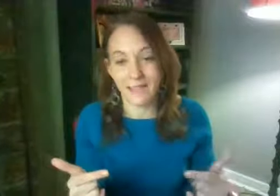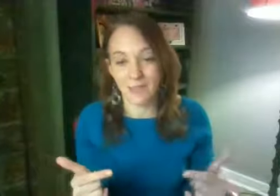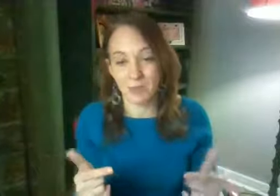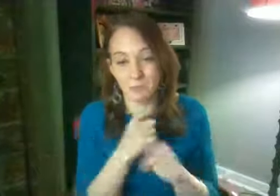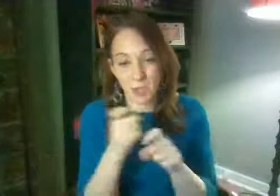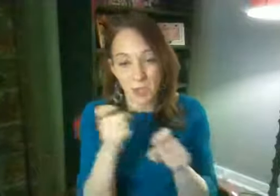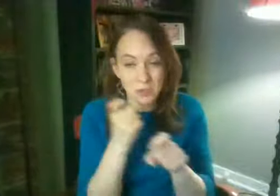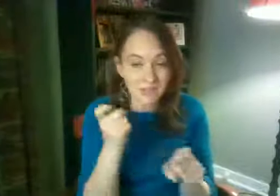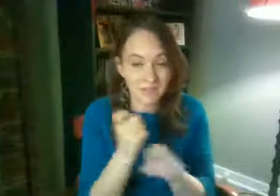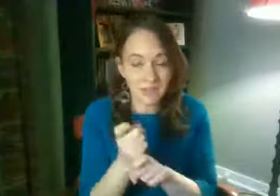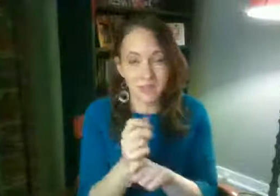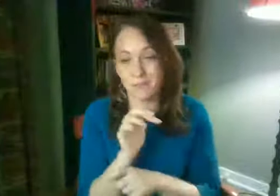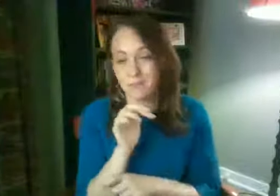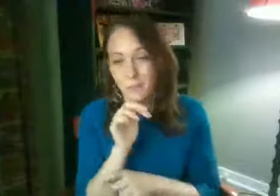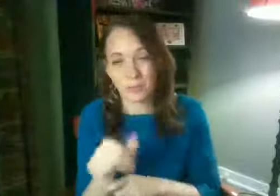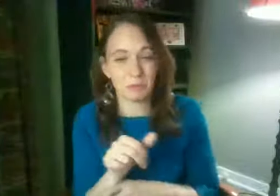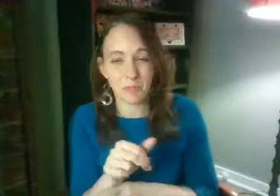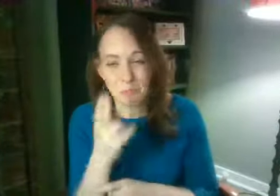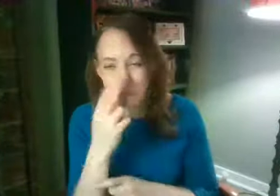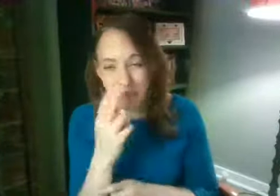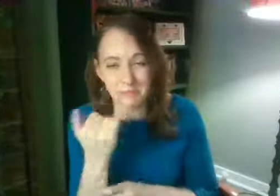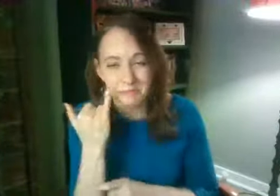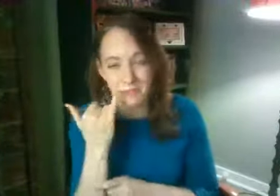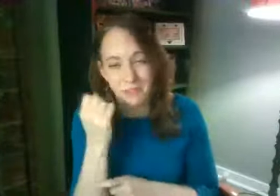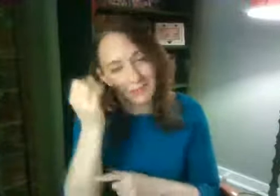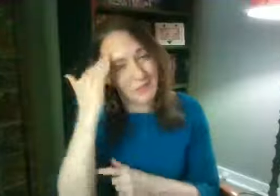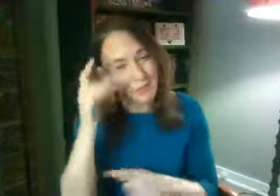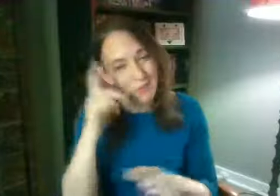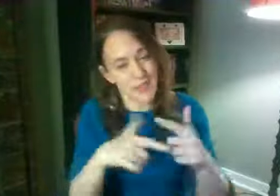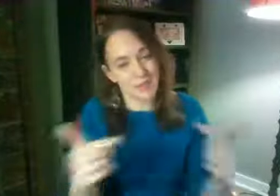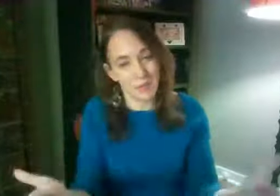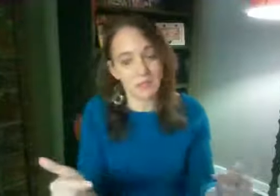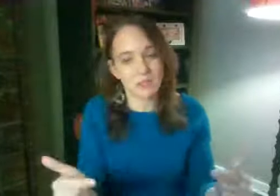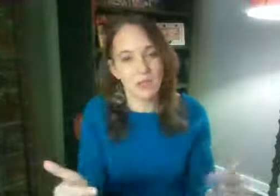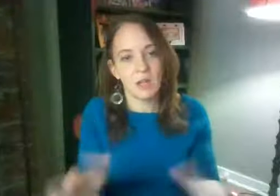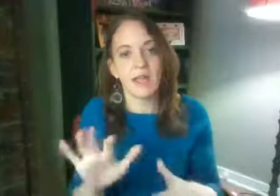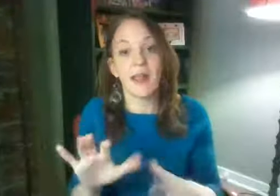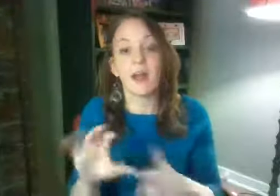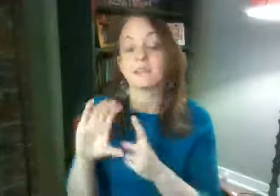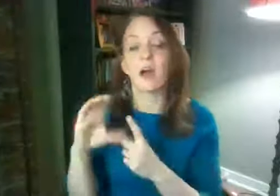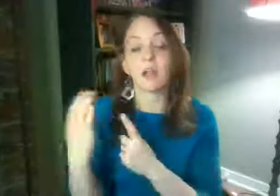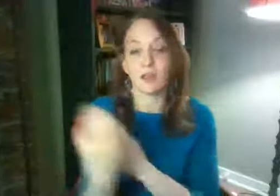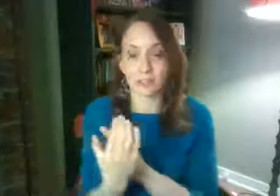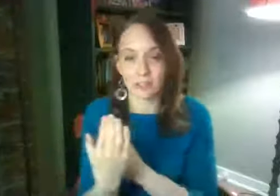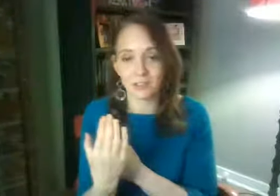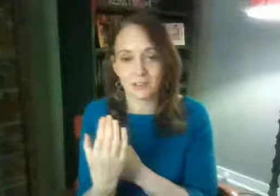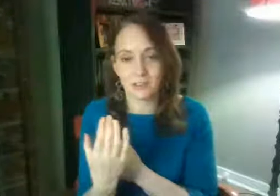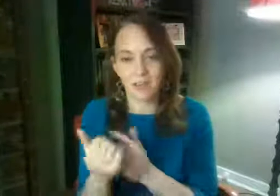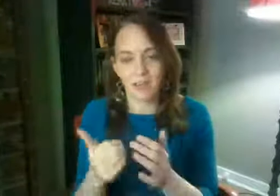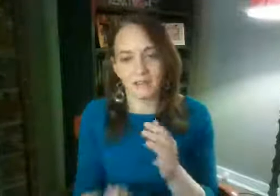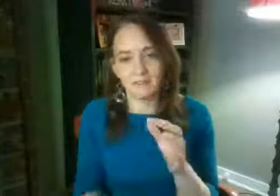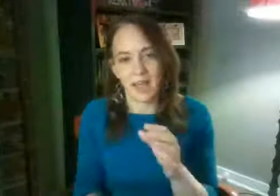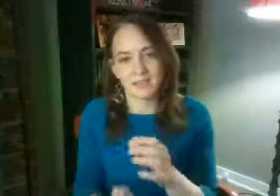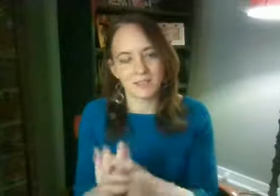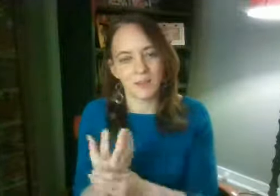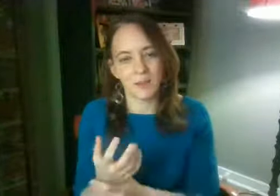has some jokes that wouldn't really be funny if you didn't know sign language. It has a culture that has